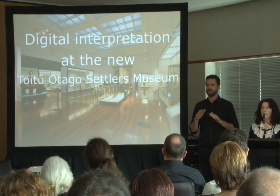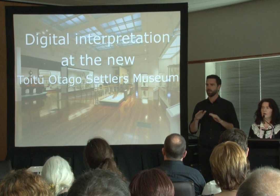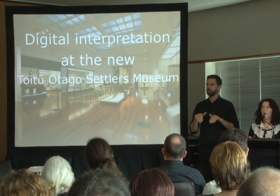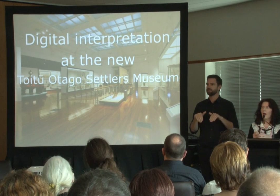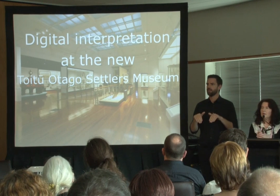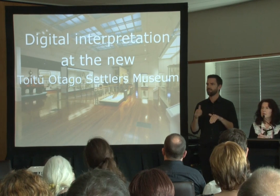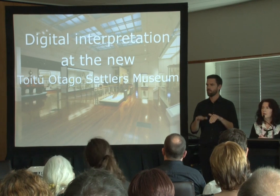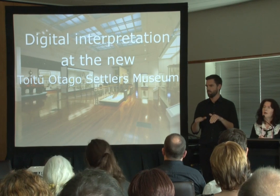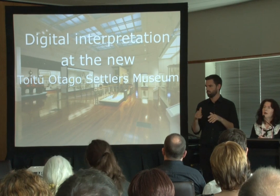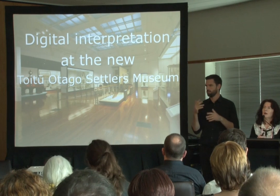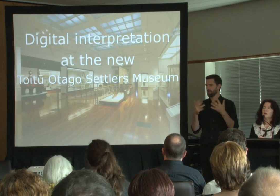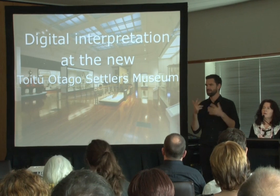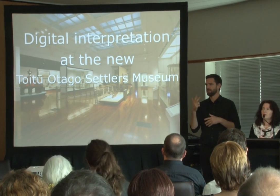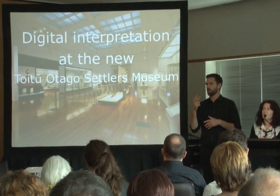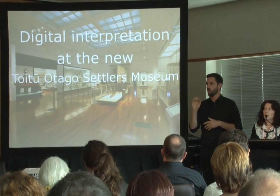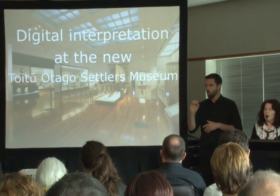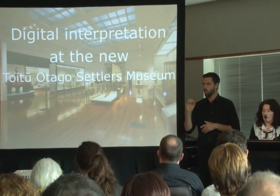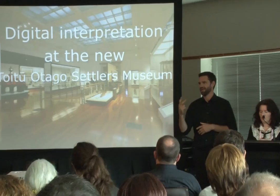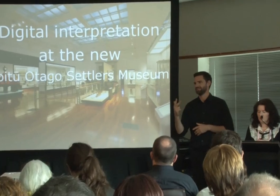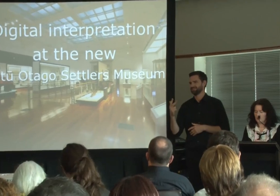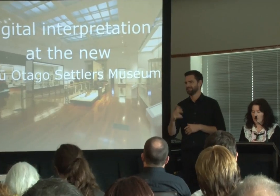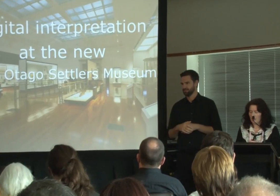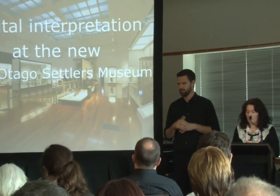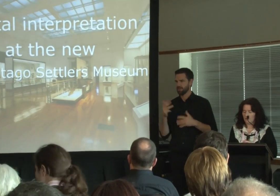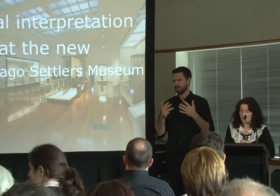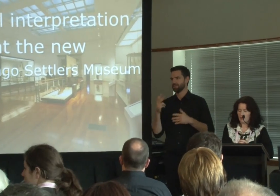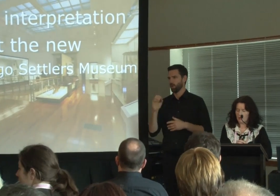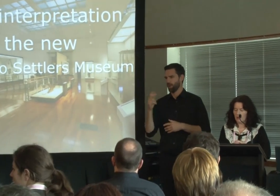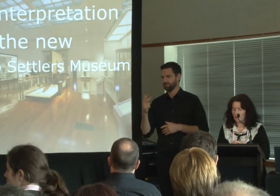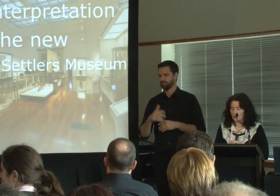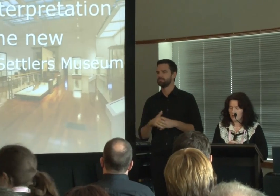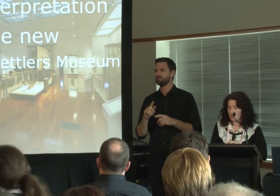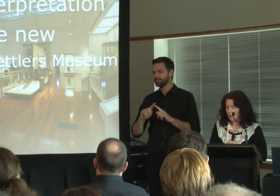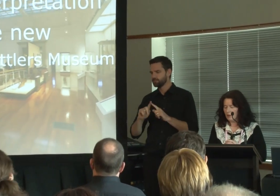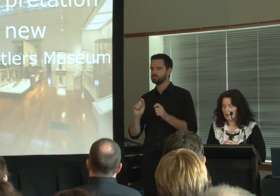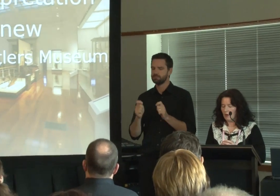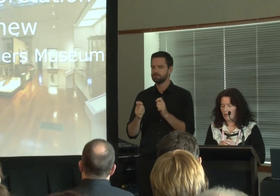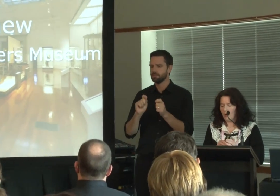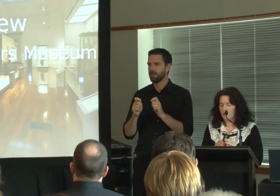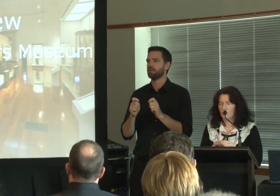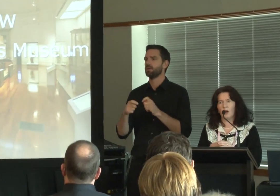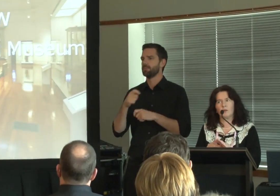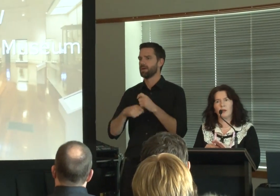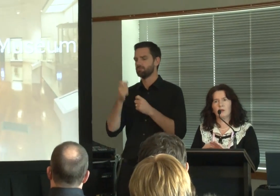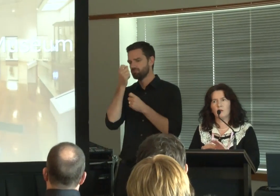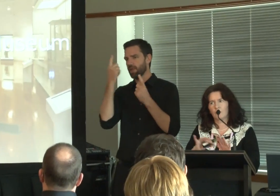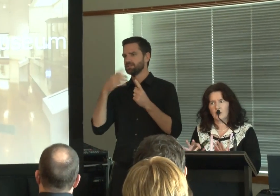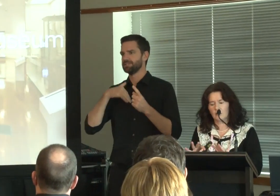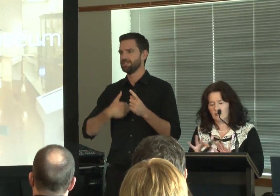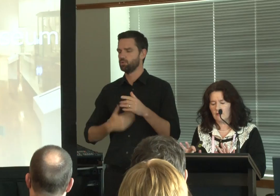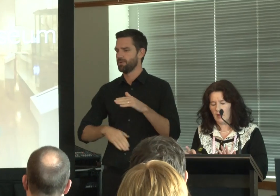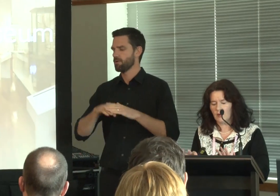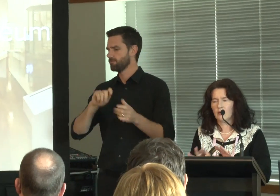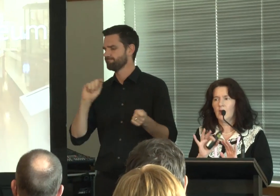since 1908, in various incarnations, and eventually it got to the stage where we decided we had to do a complete